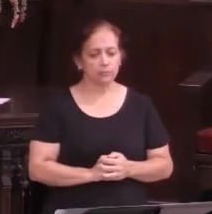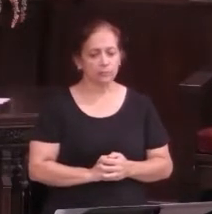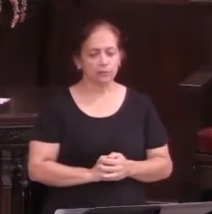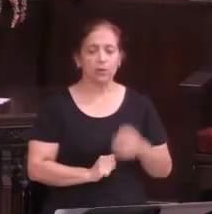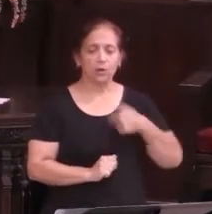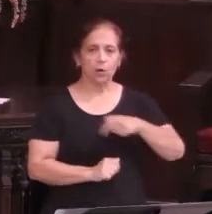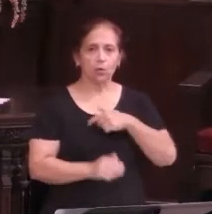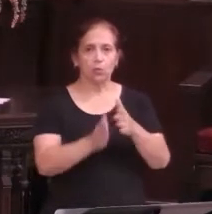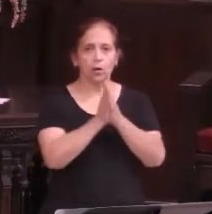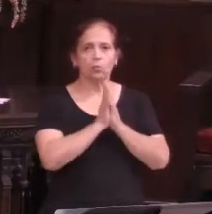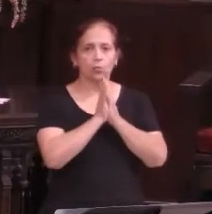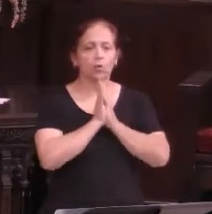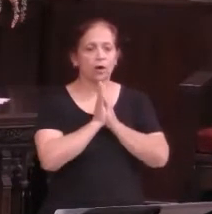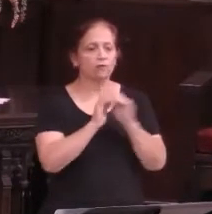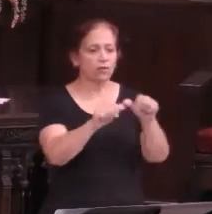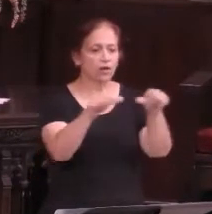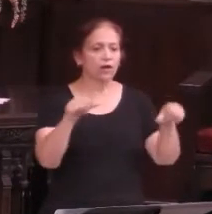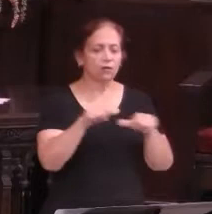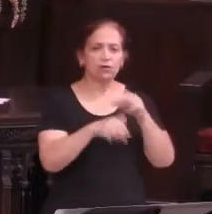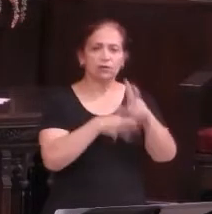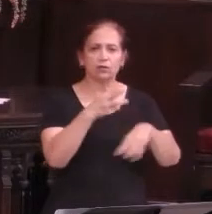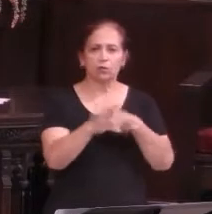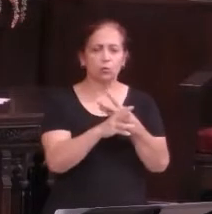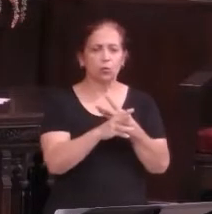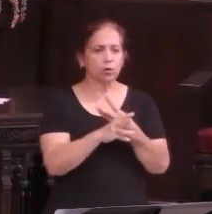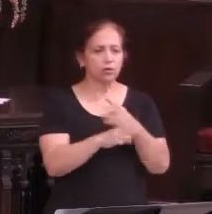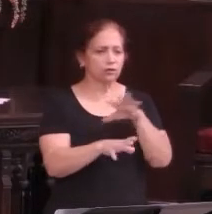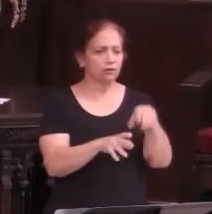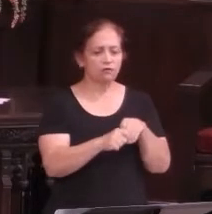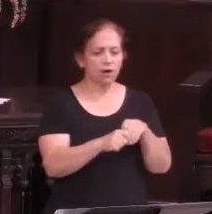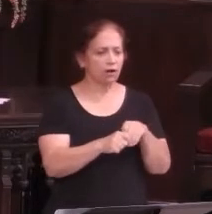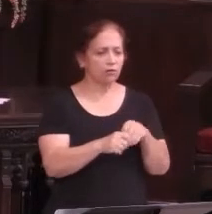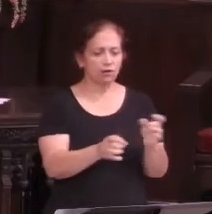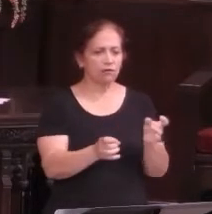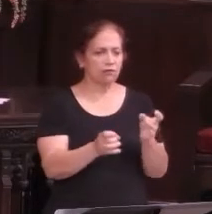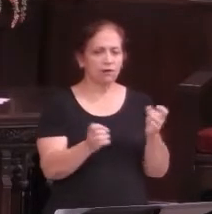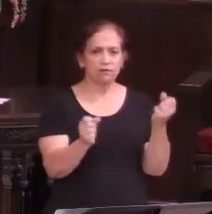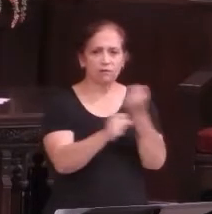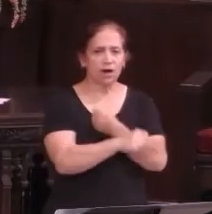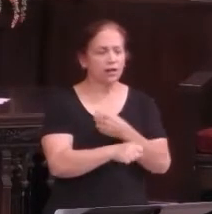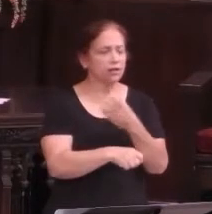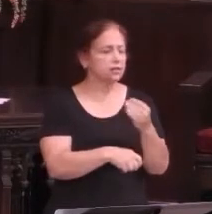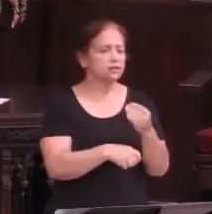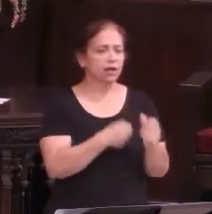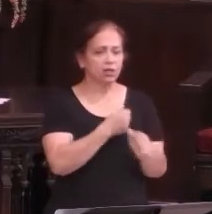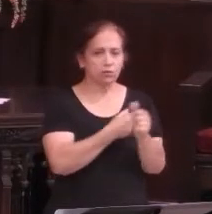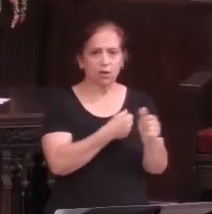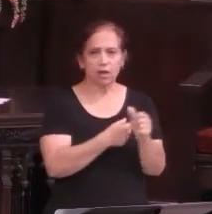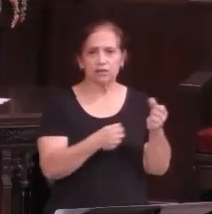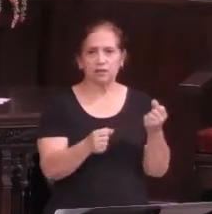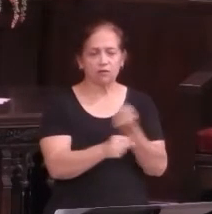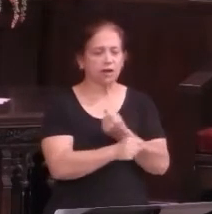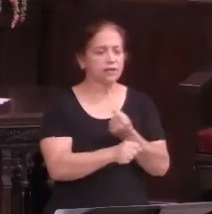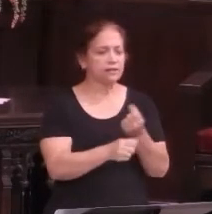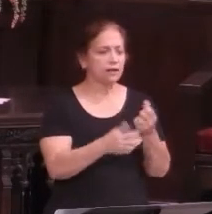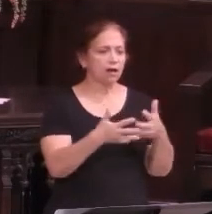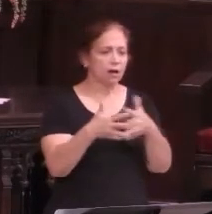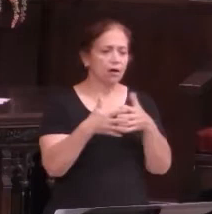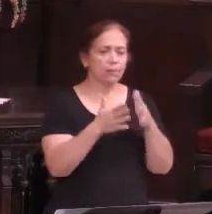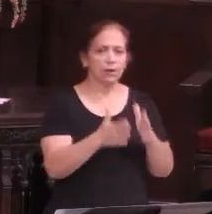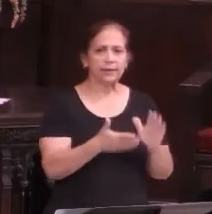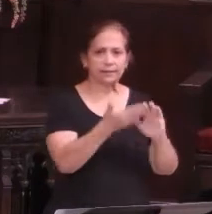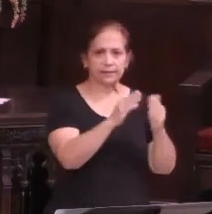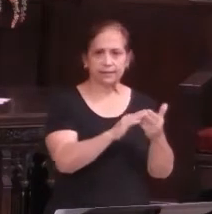We pray for the regions of our world caught up in violence and threats of violence, for American cities on the